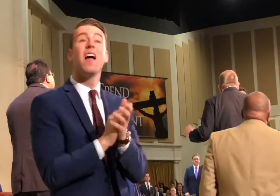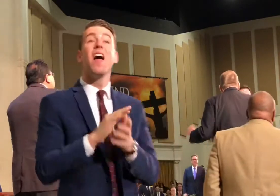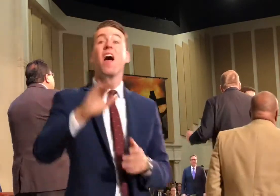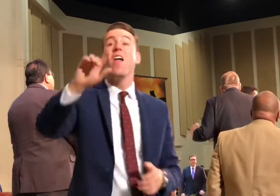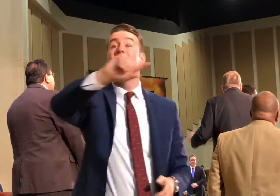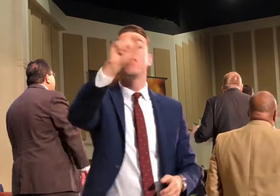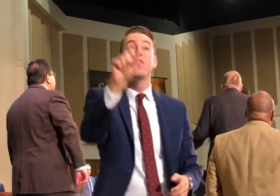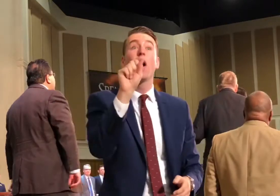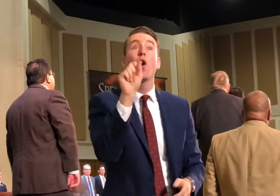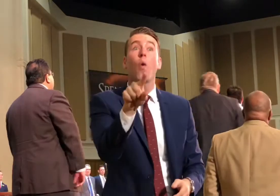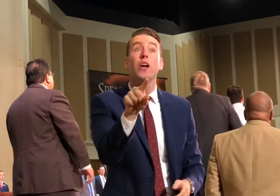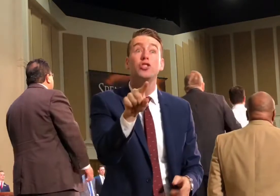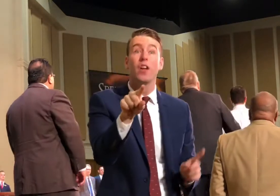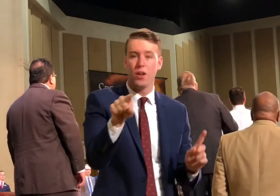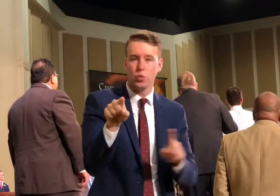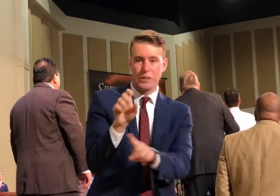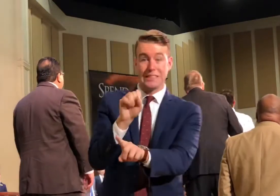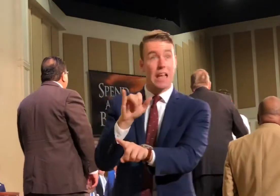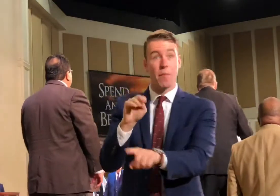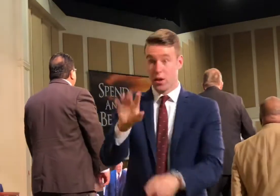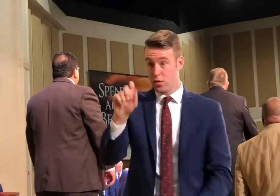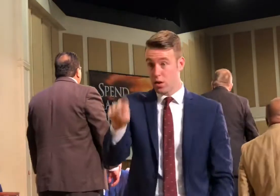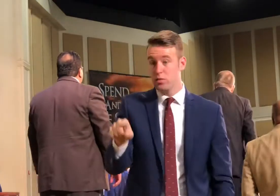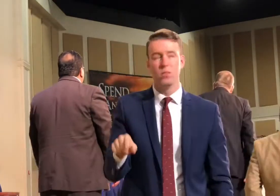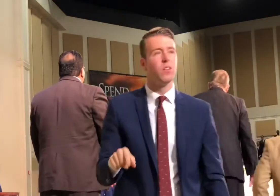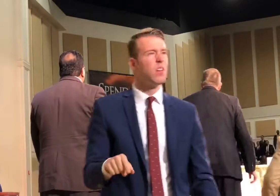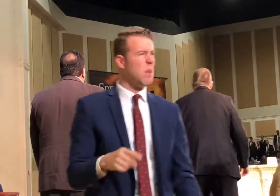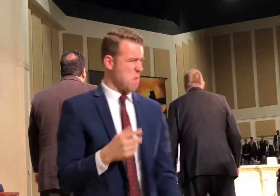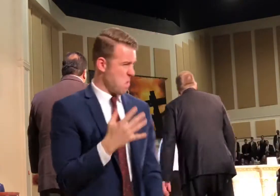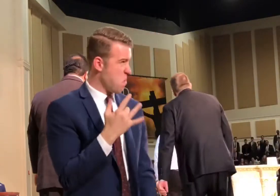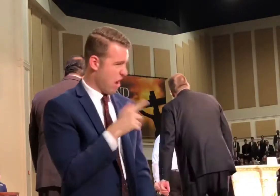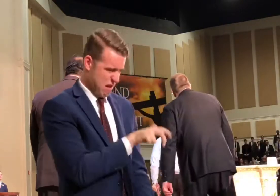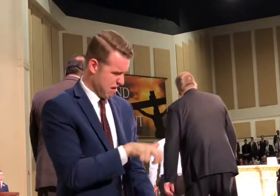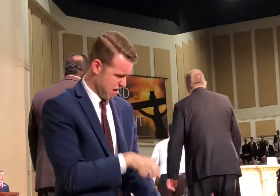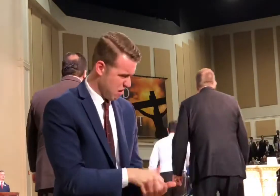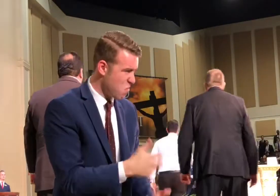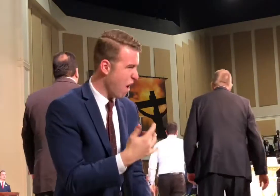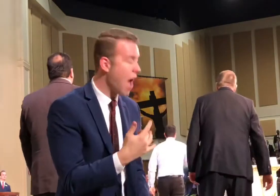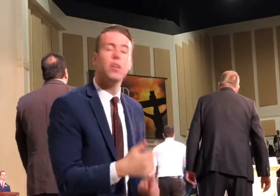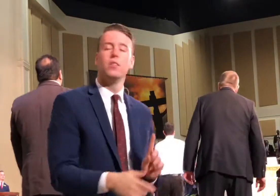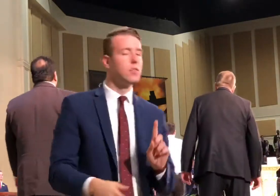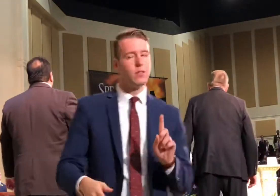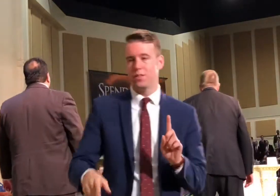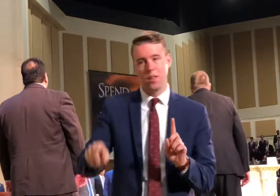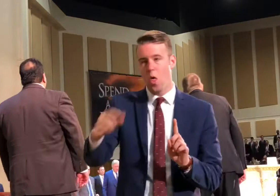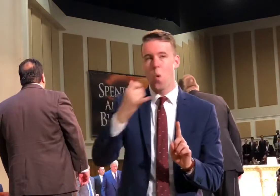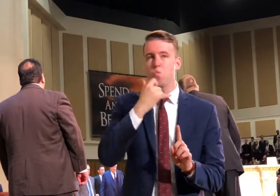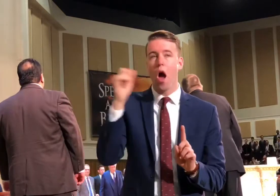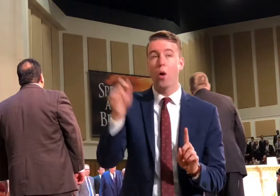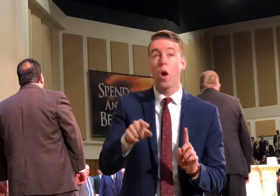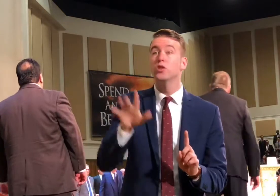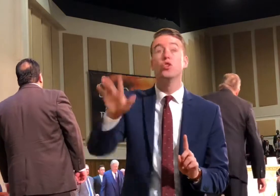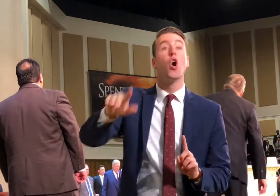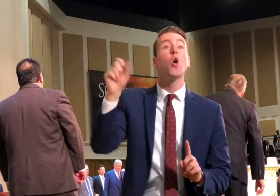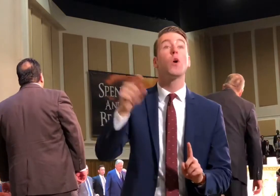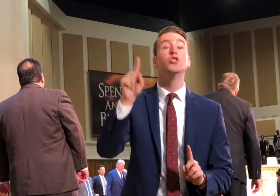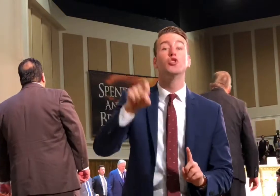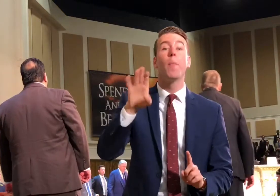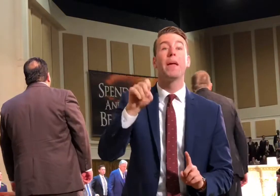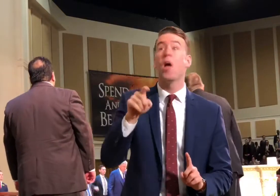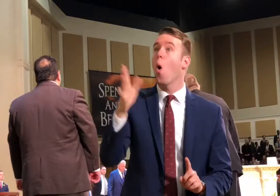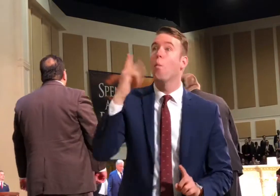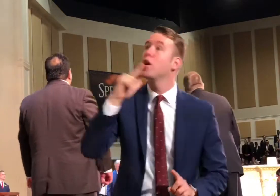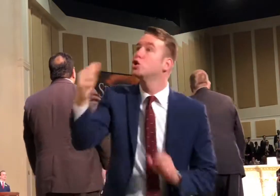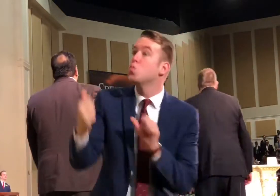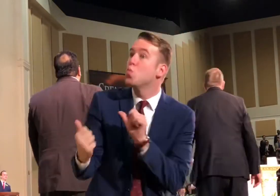question, Mr. Simon, is not why am I down here? The question, Mr. Simon, is why aren't you down